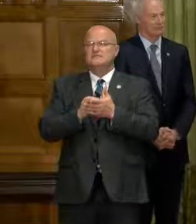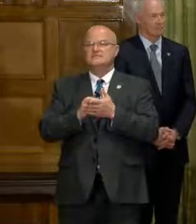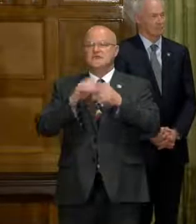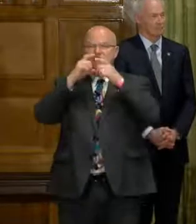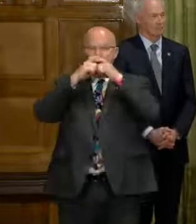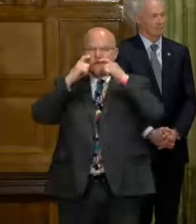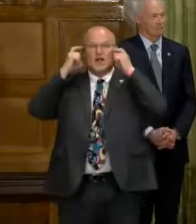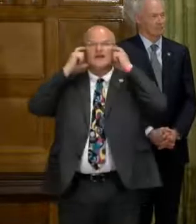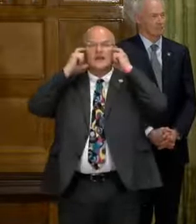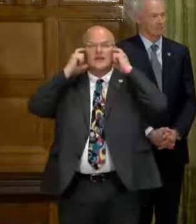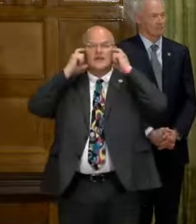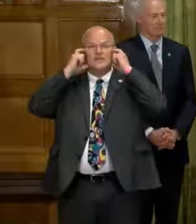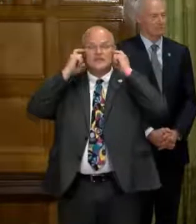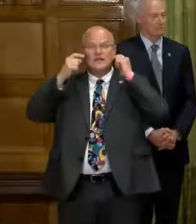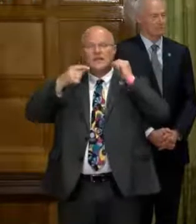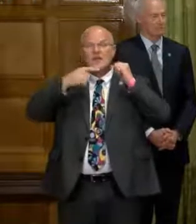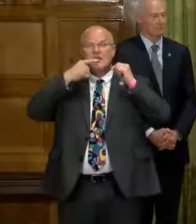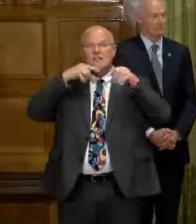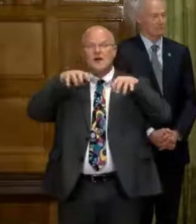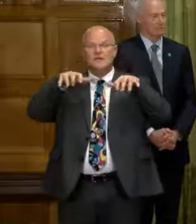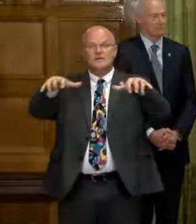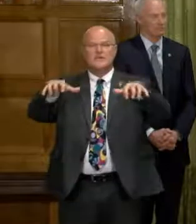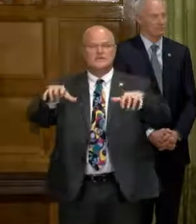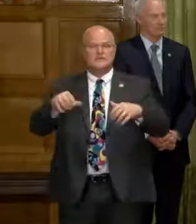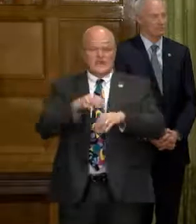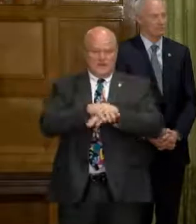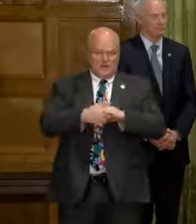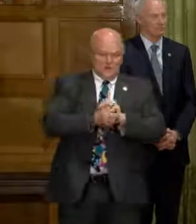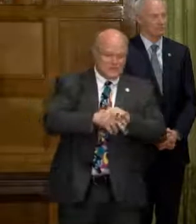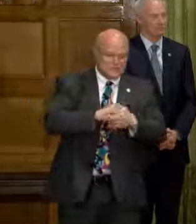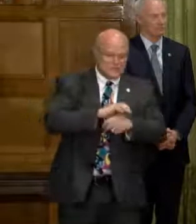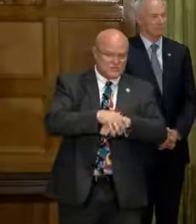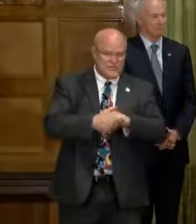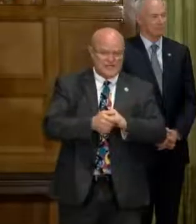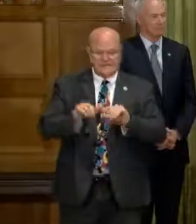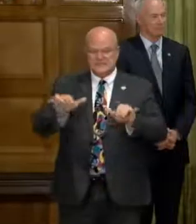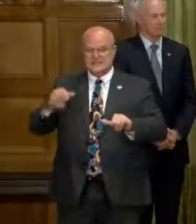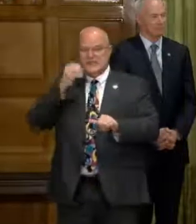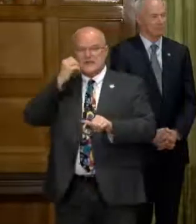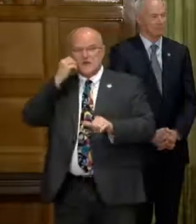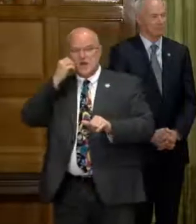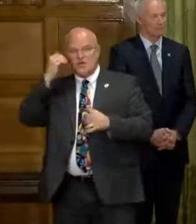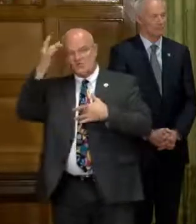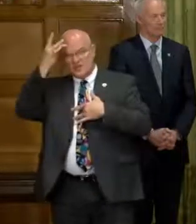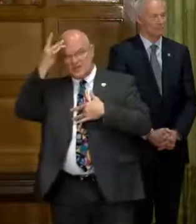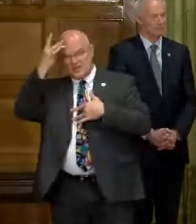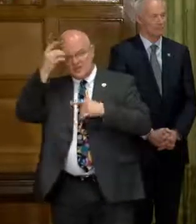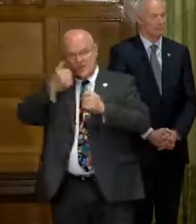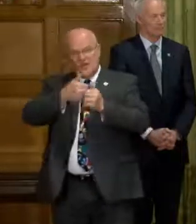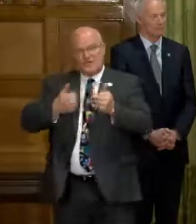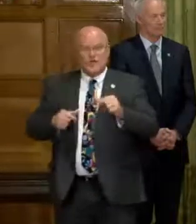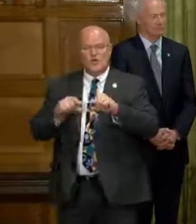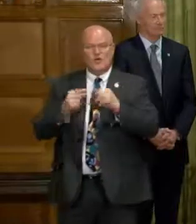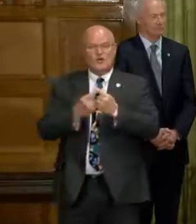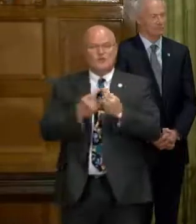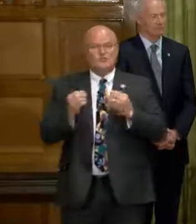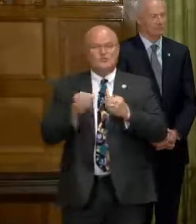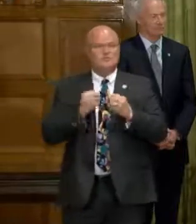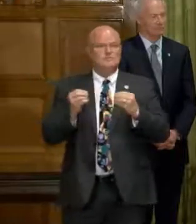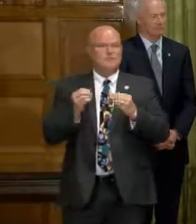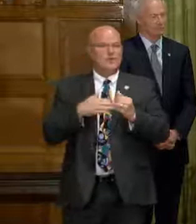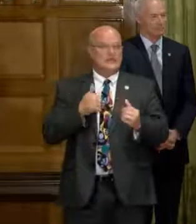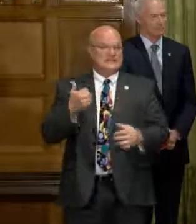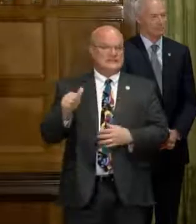cloth coverings in the public when that's not possible, hand washing, staying at home when ill, avoiding groups of greater than 10.